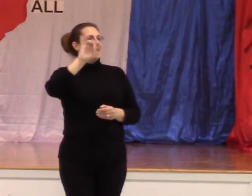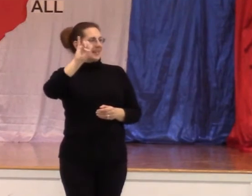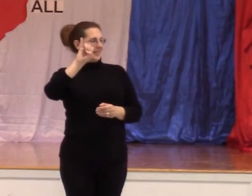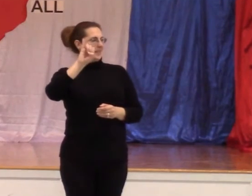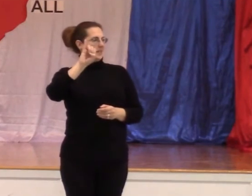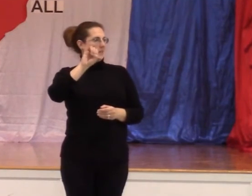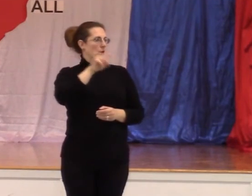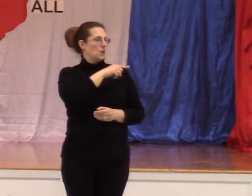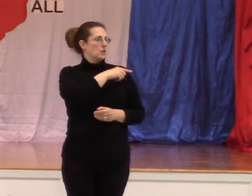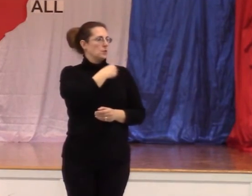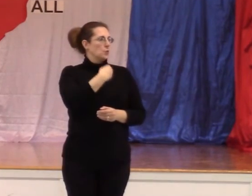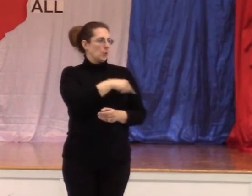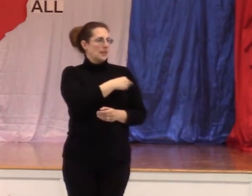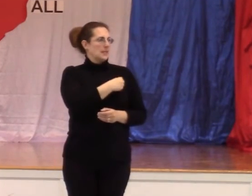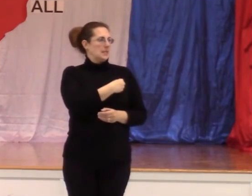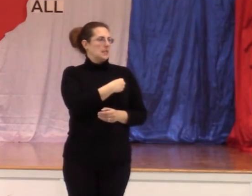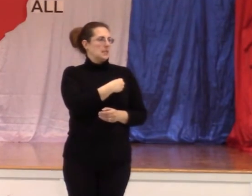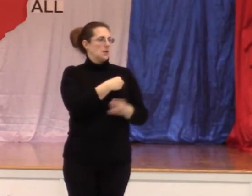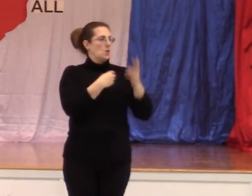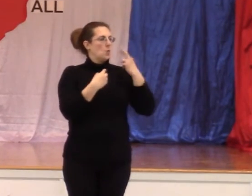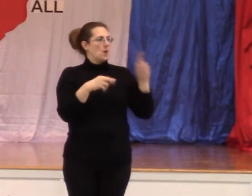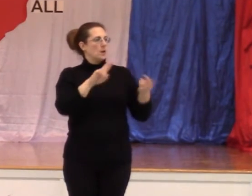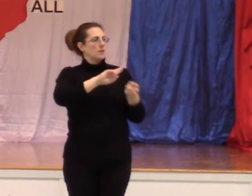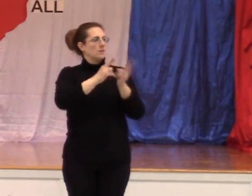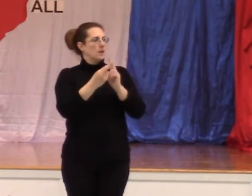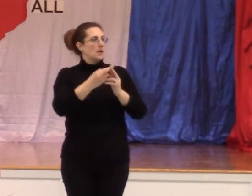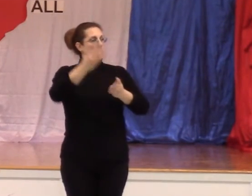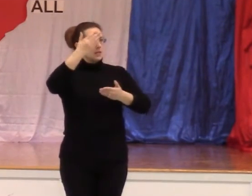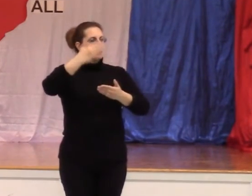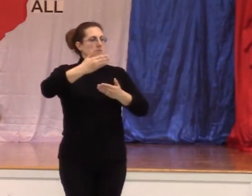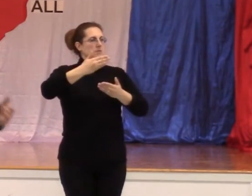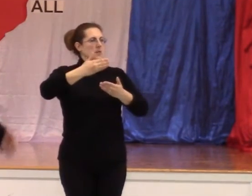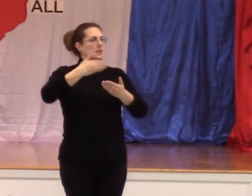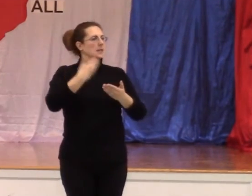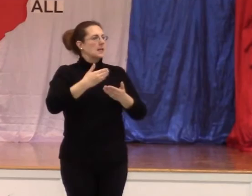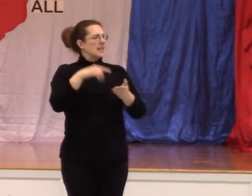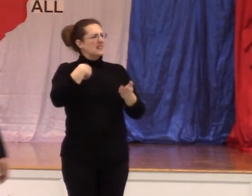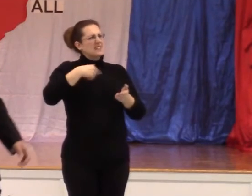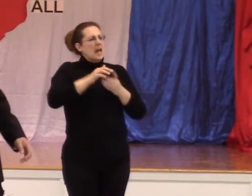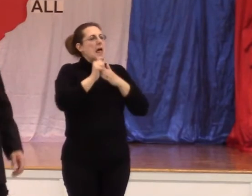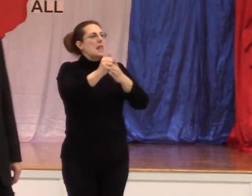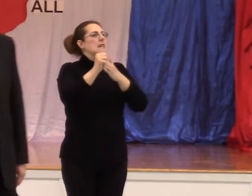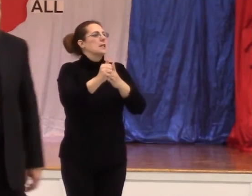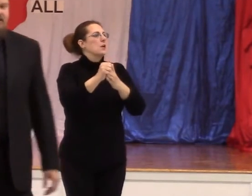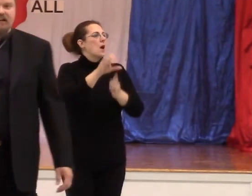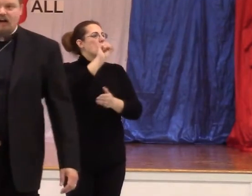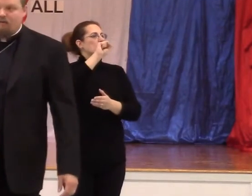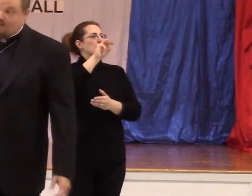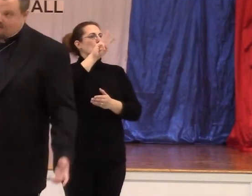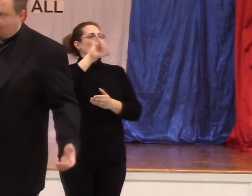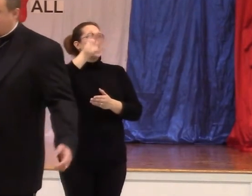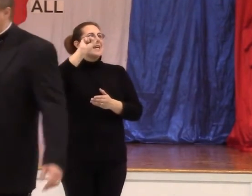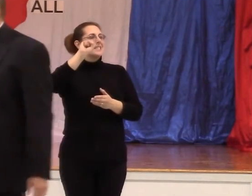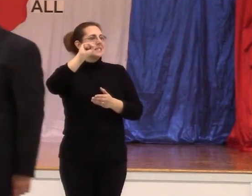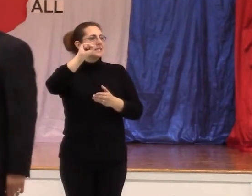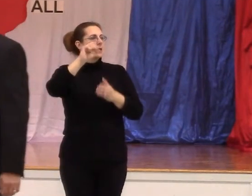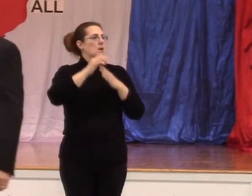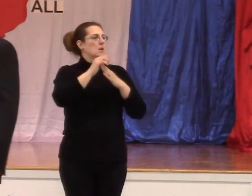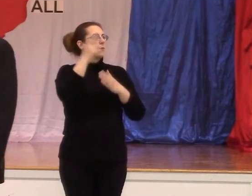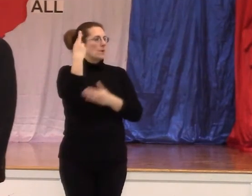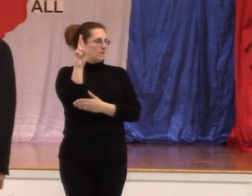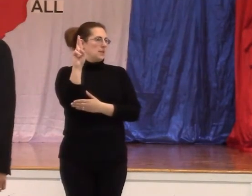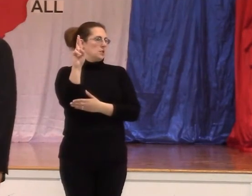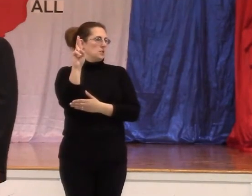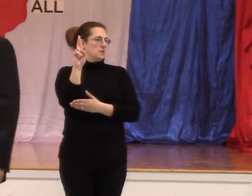is a radical reformer. He's the one that kind of comes to the forefront, though, because he's kind of the leader of the Swiss Reformation, which is a radical